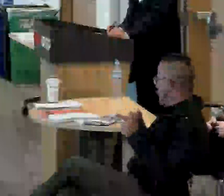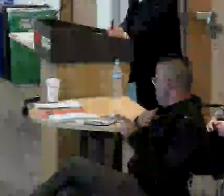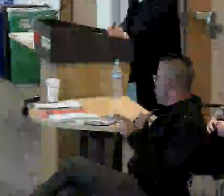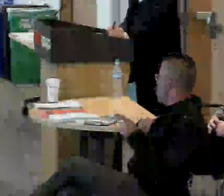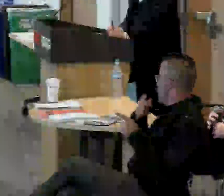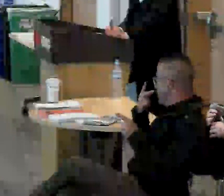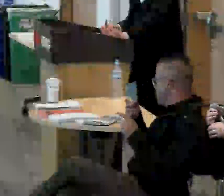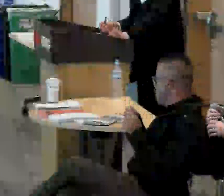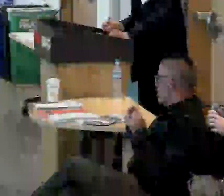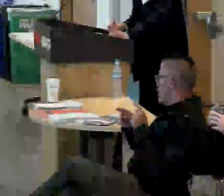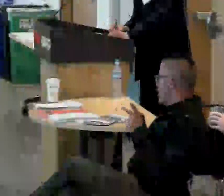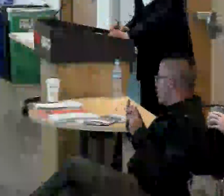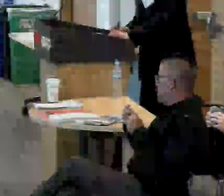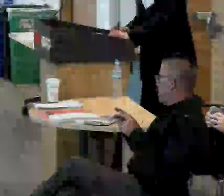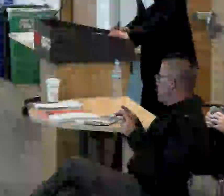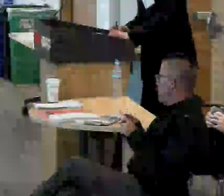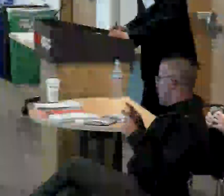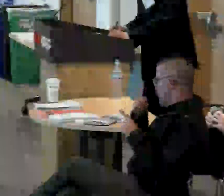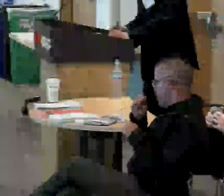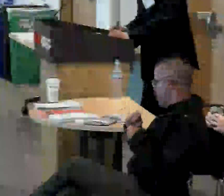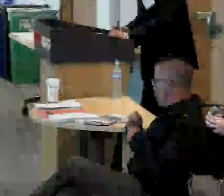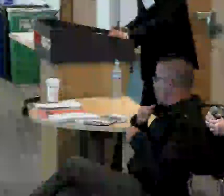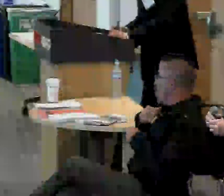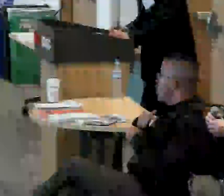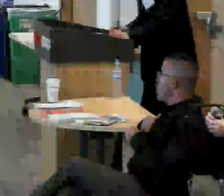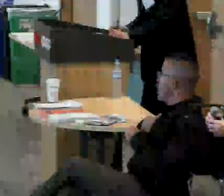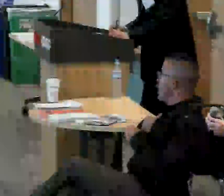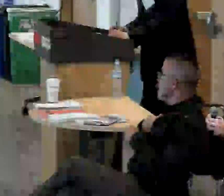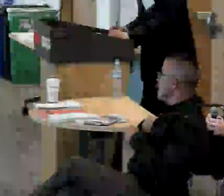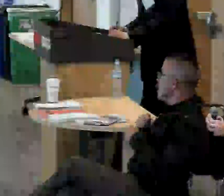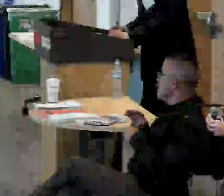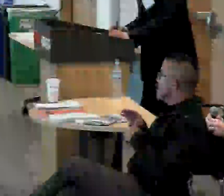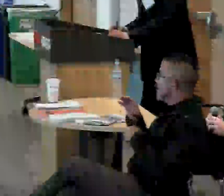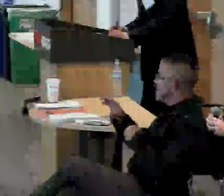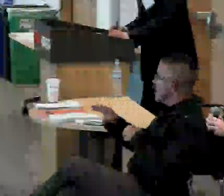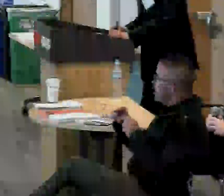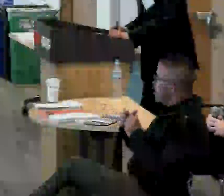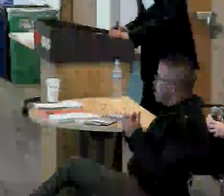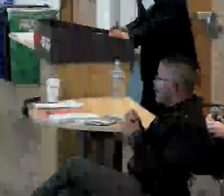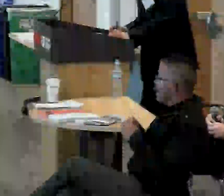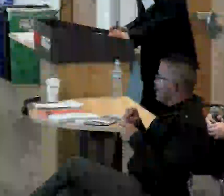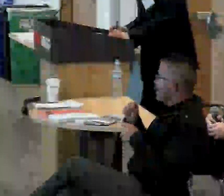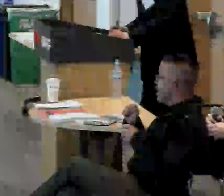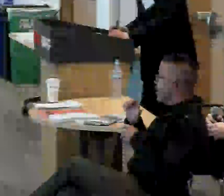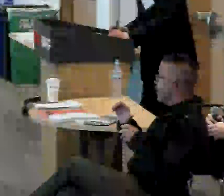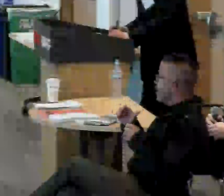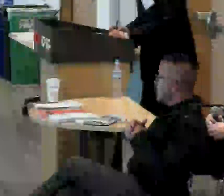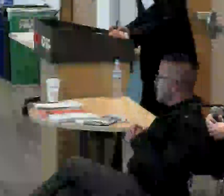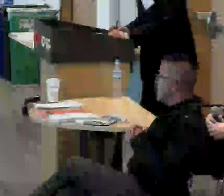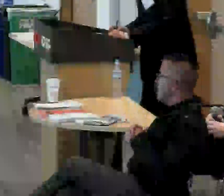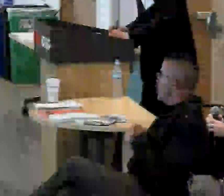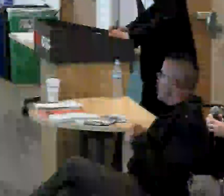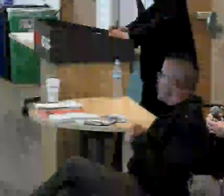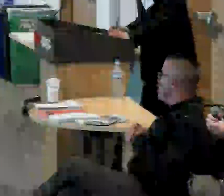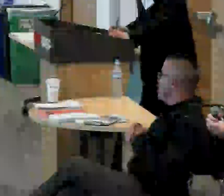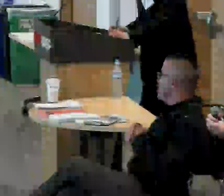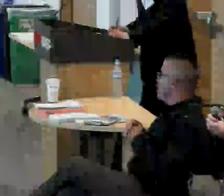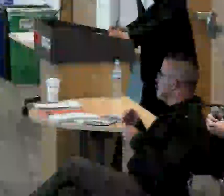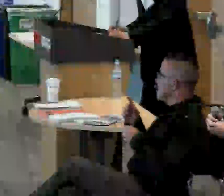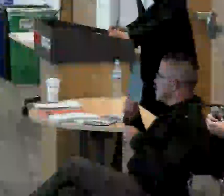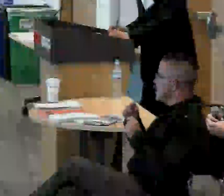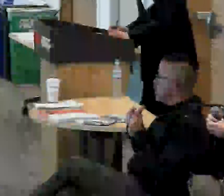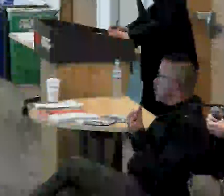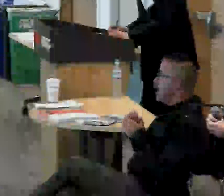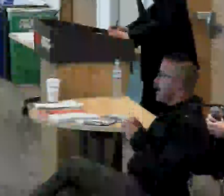starting to see. We funded a group in Sacramento, Meristem, that does some great work. The Beacon Group in Phoenix is doing some great work as well.